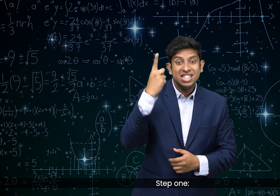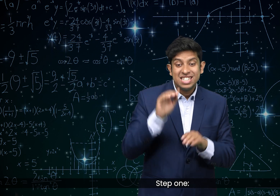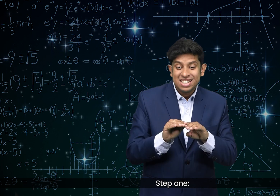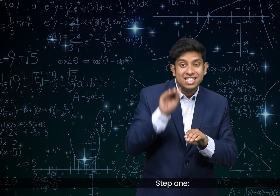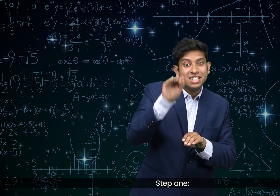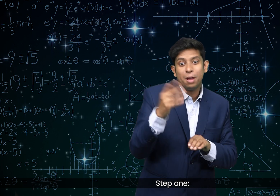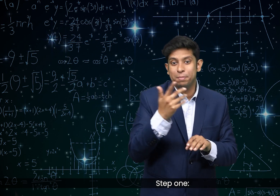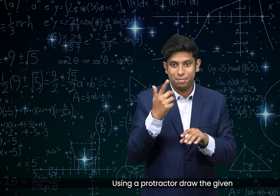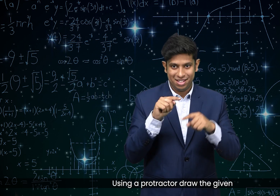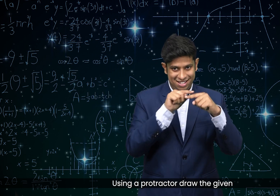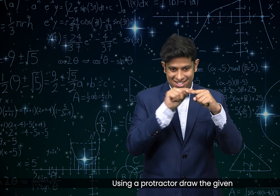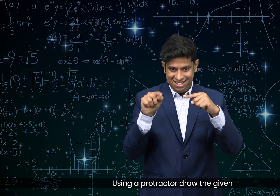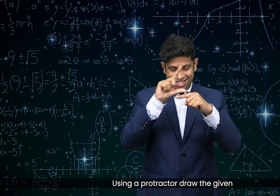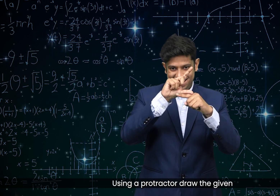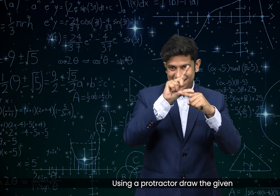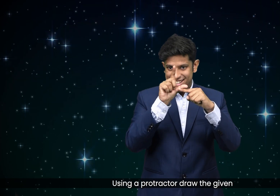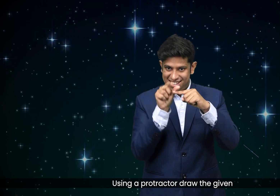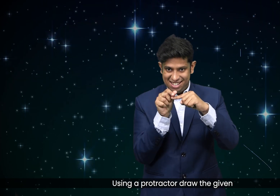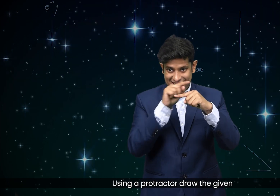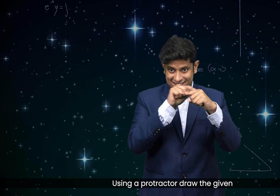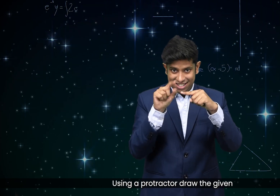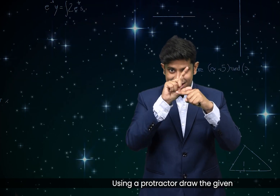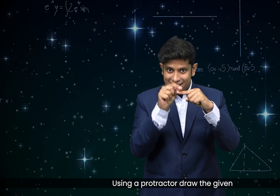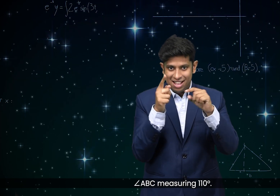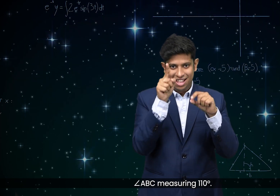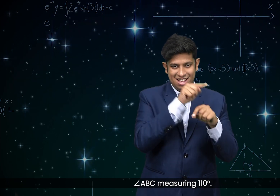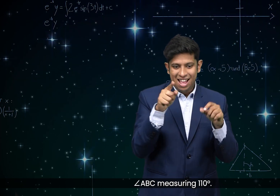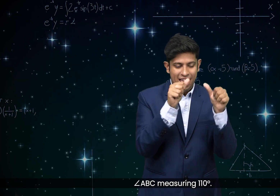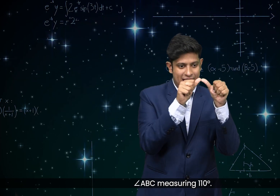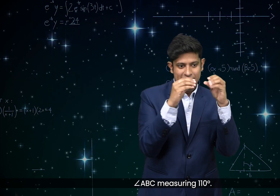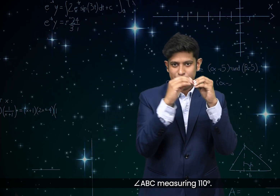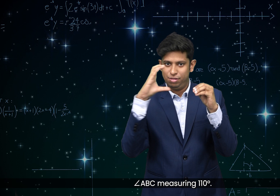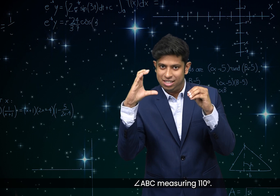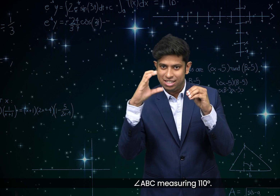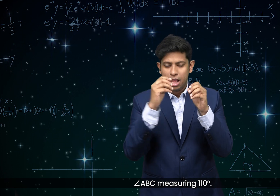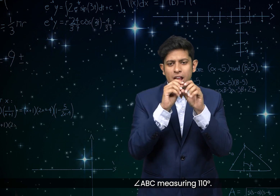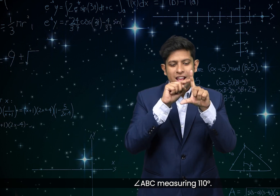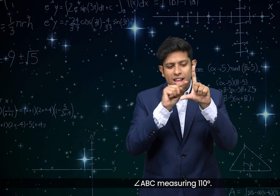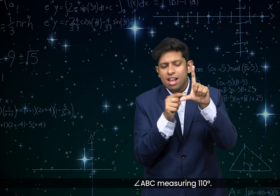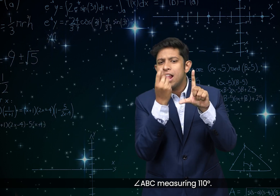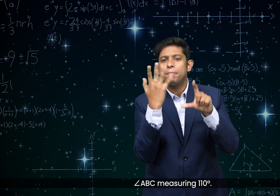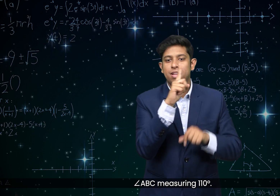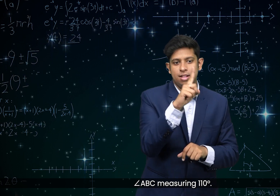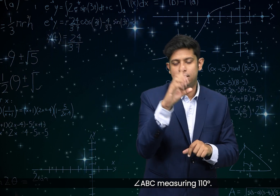Step 1. Using a protractor, draw the given angle ABC measuring 110 degrees.